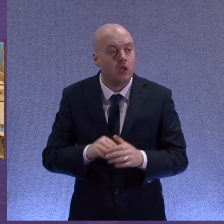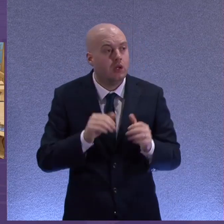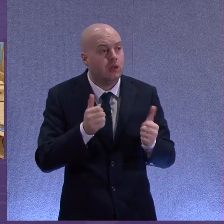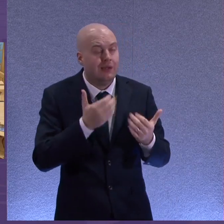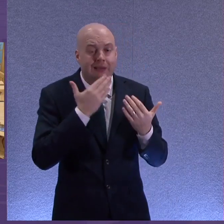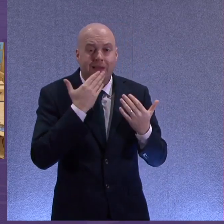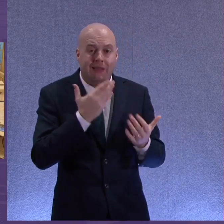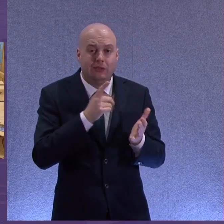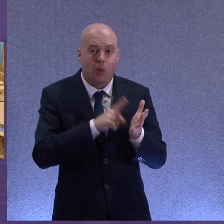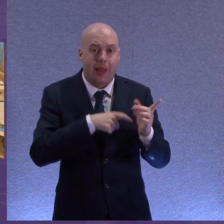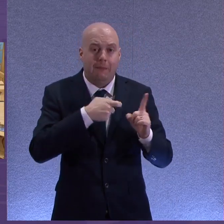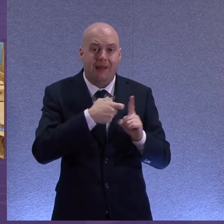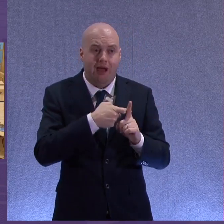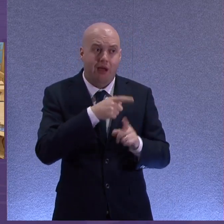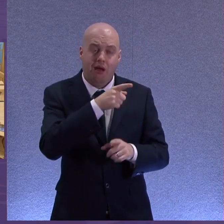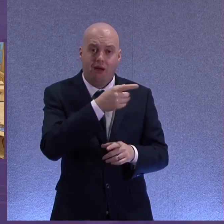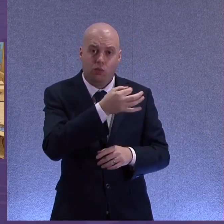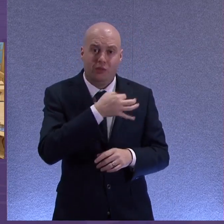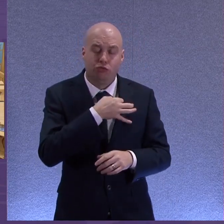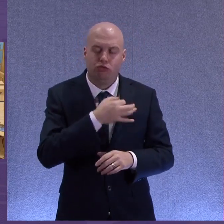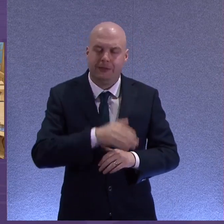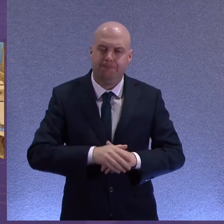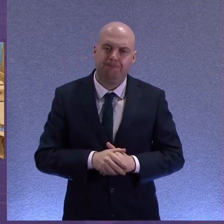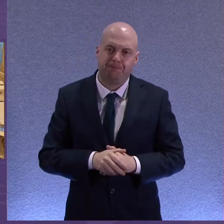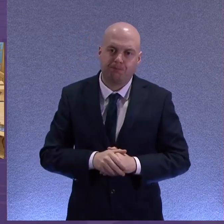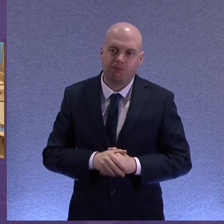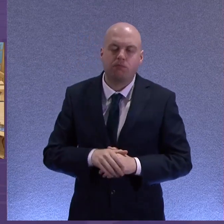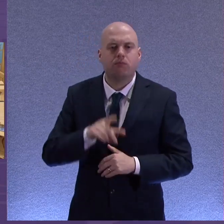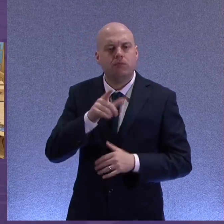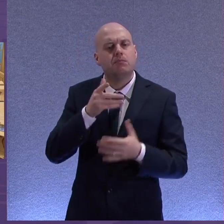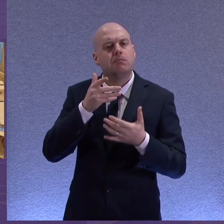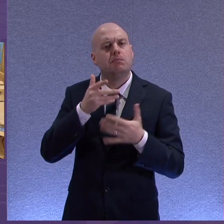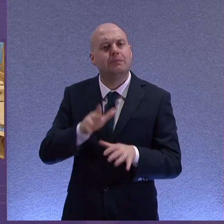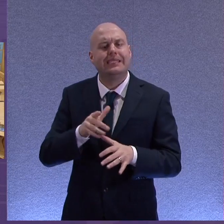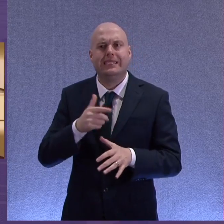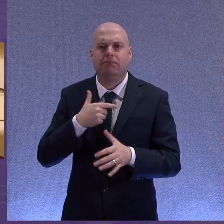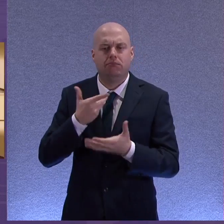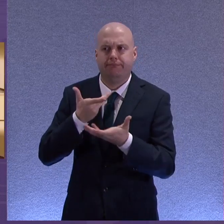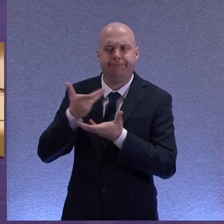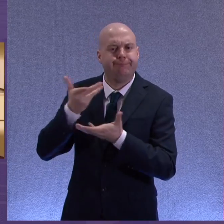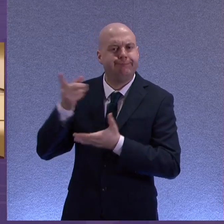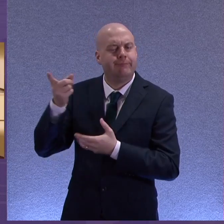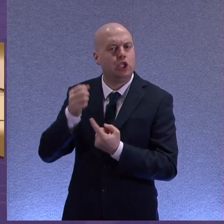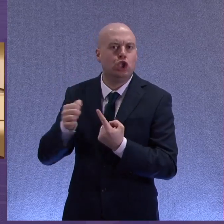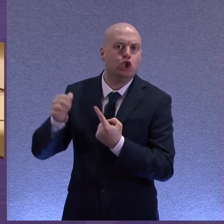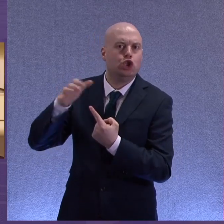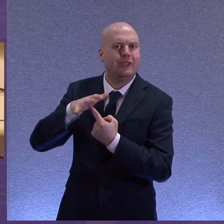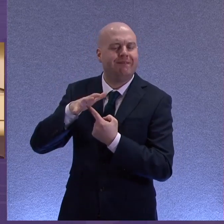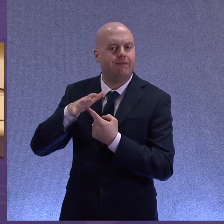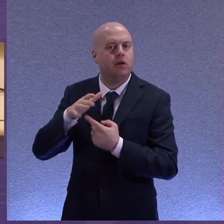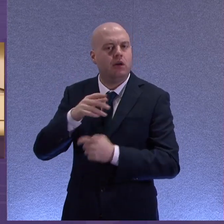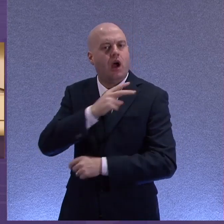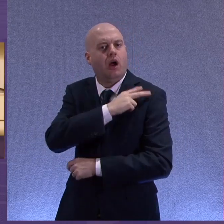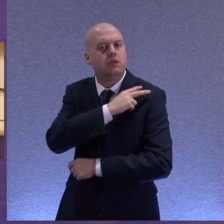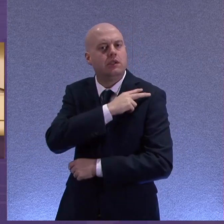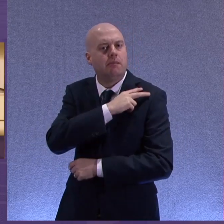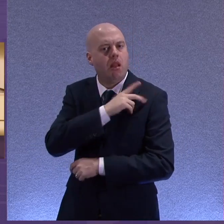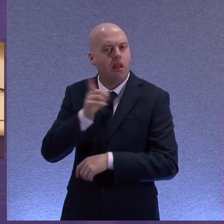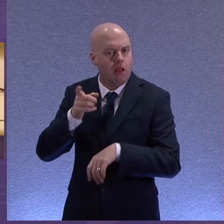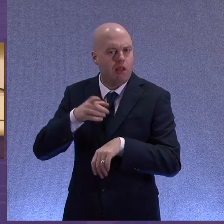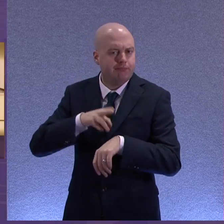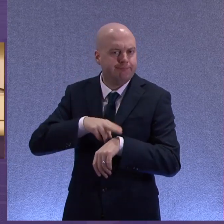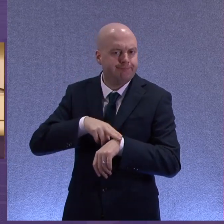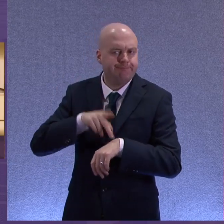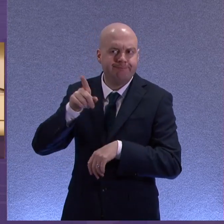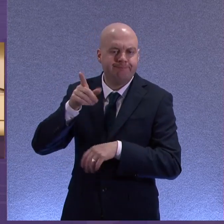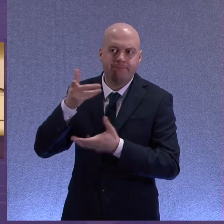question? Can I just reiterate the approach as outlined by the Chief Constable over the last few days? And that's been first and foremost to thank the majority of the Scottish public who